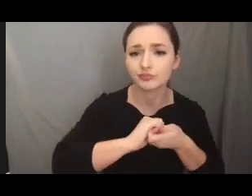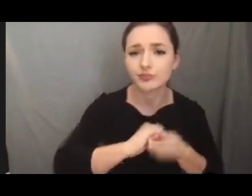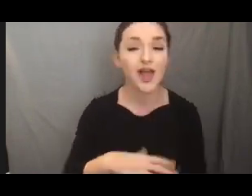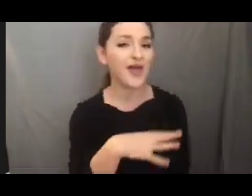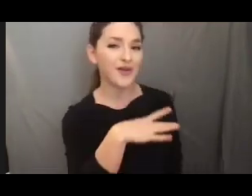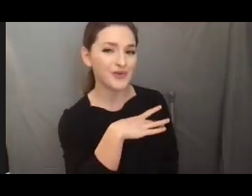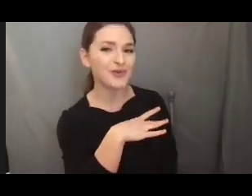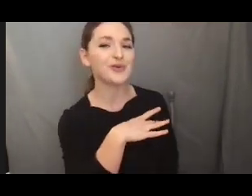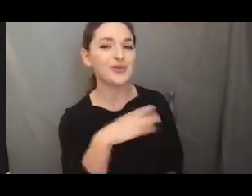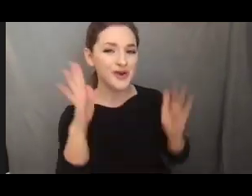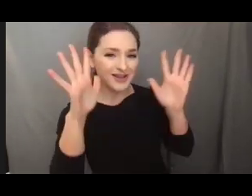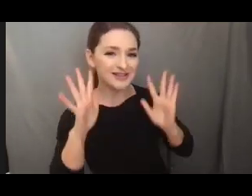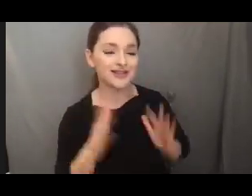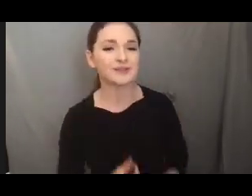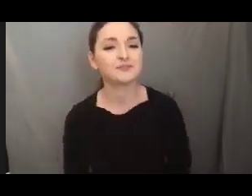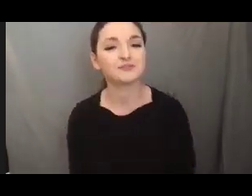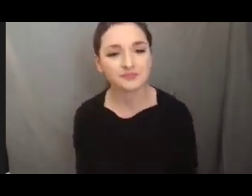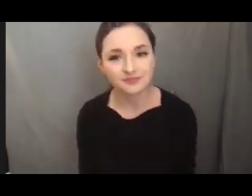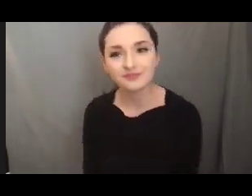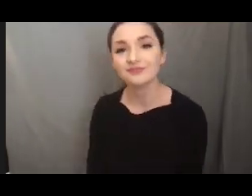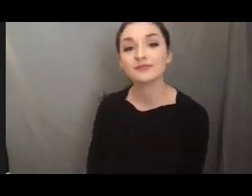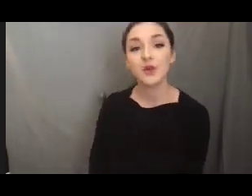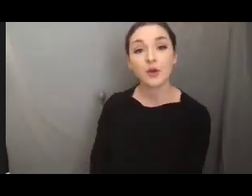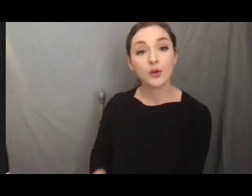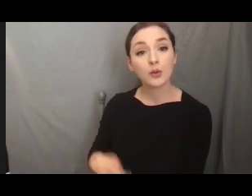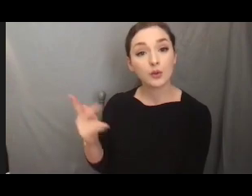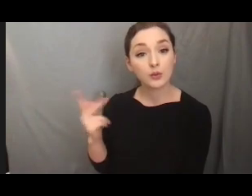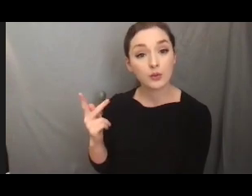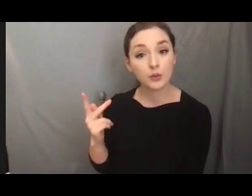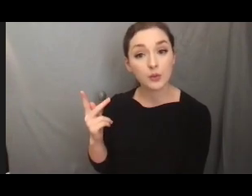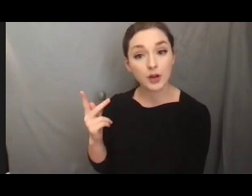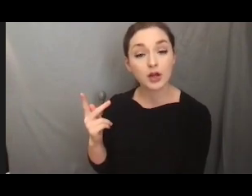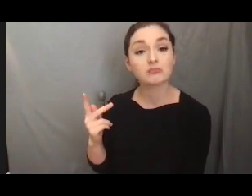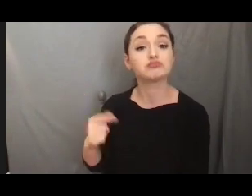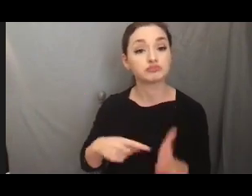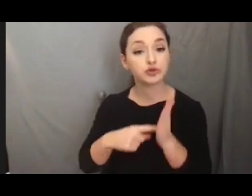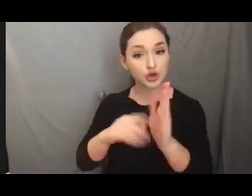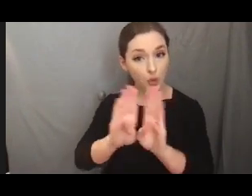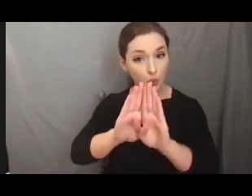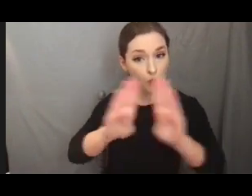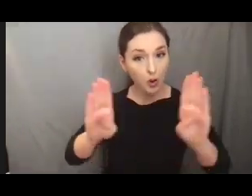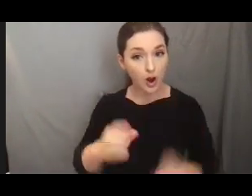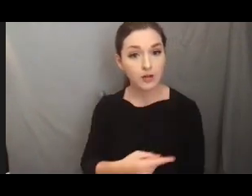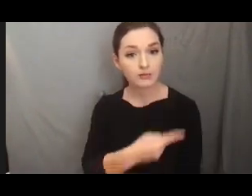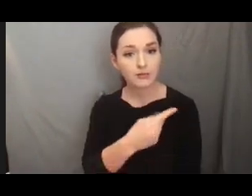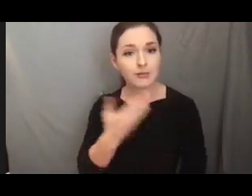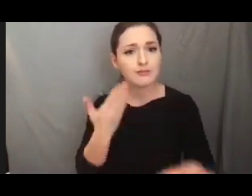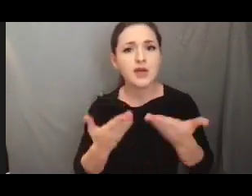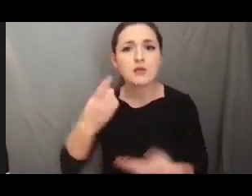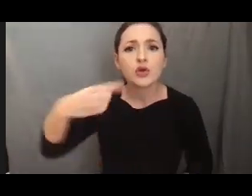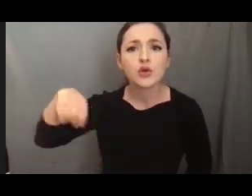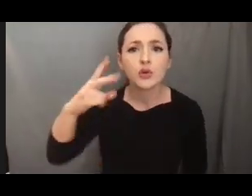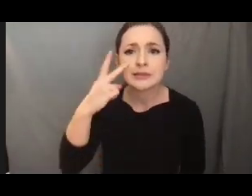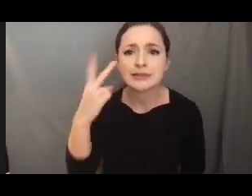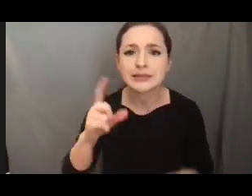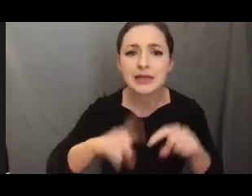Now, Amy and I went over this already, but this wall, I'm not sure how you're going to be able to see it, if you'll be able to see it at all. But it's